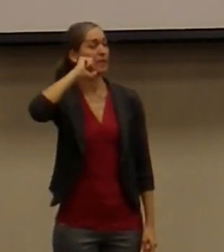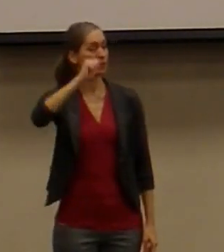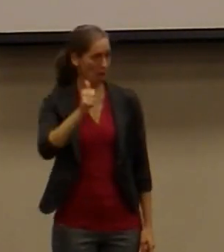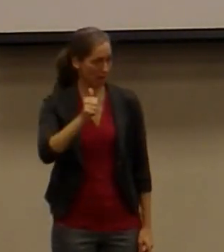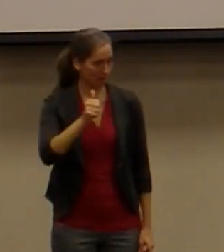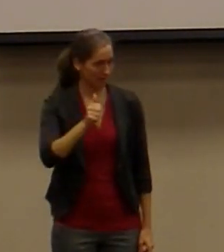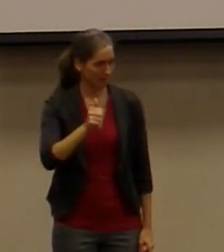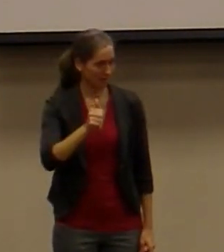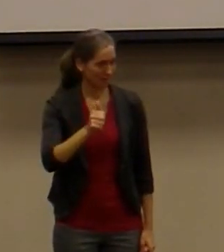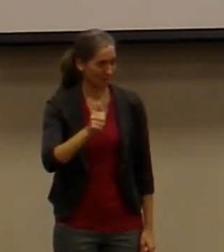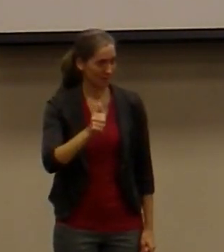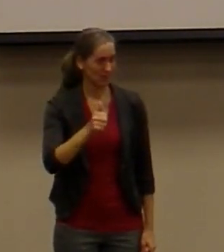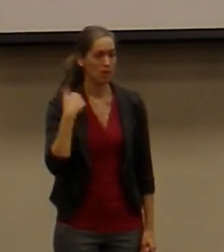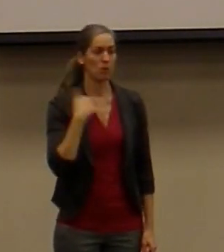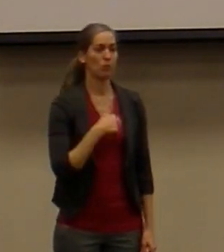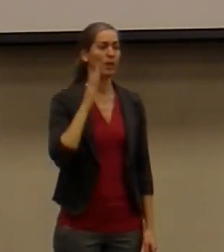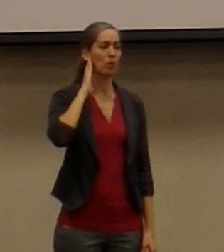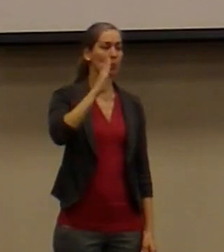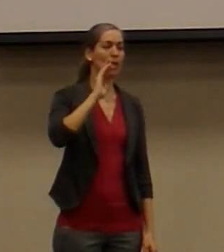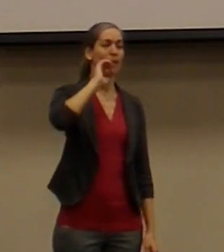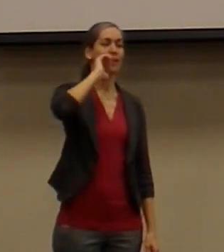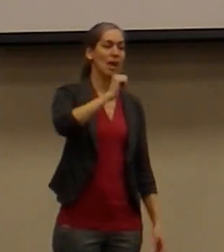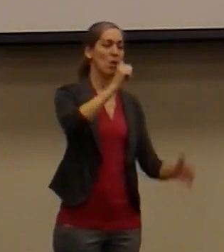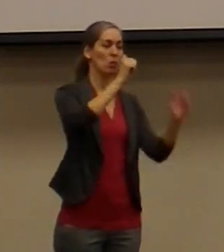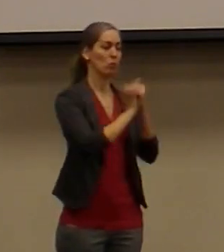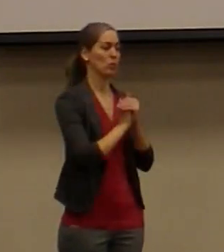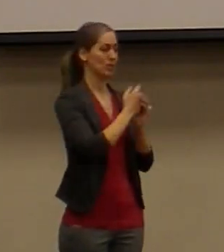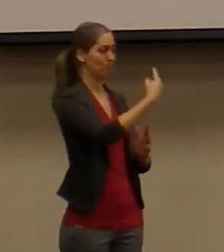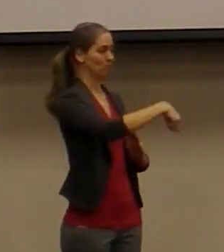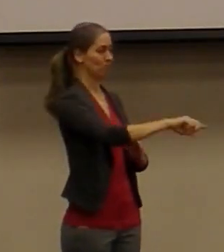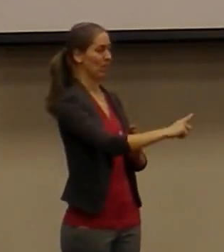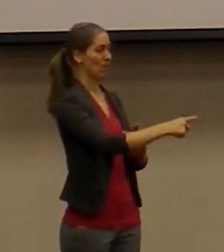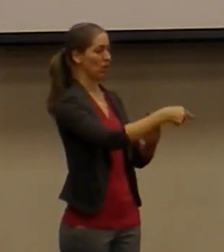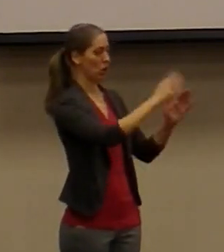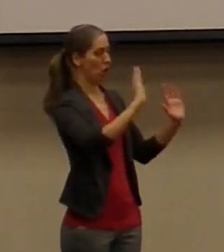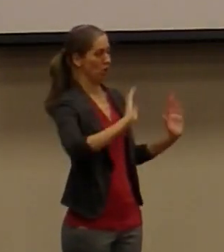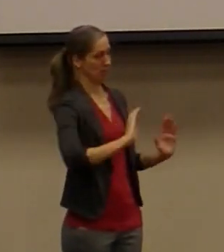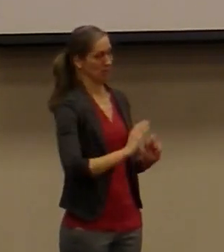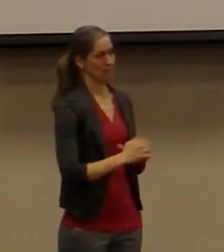not, we will not worship your gods.